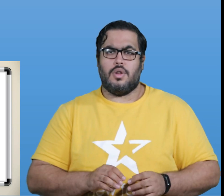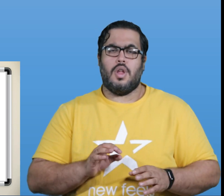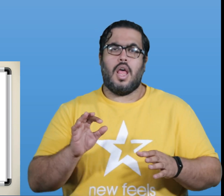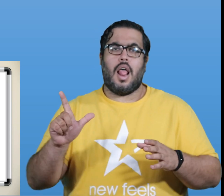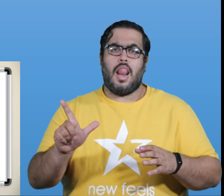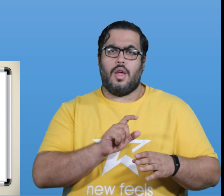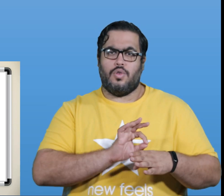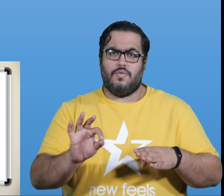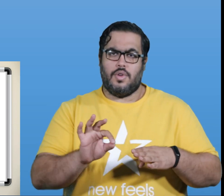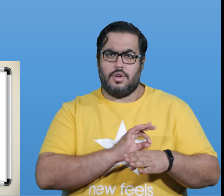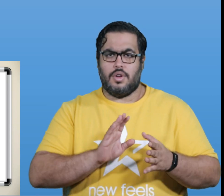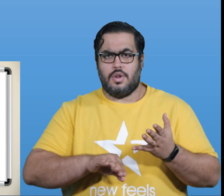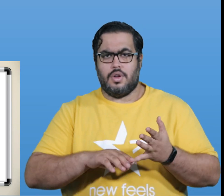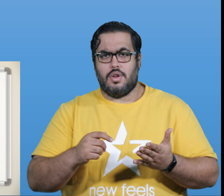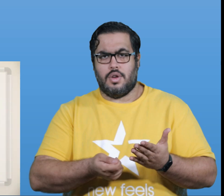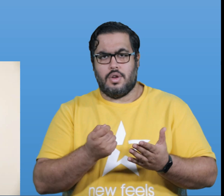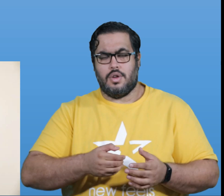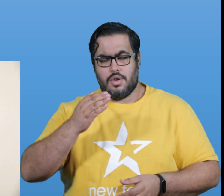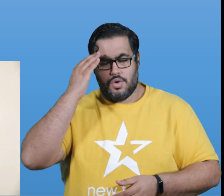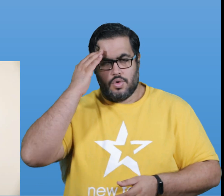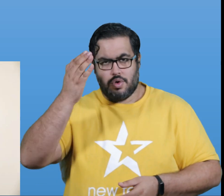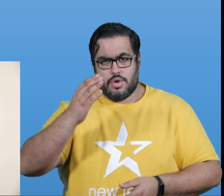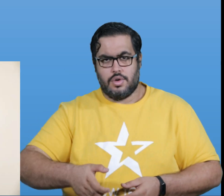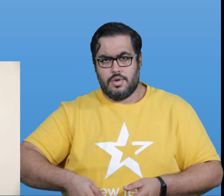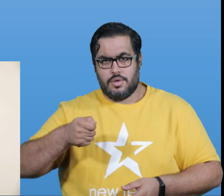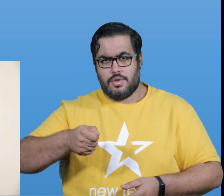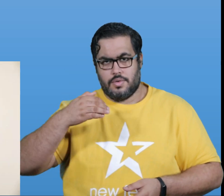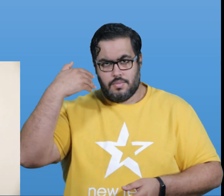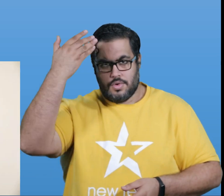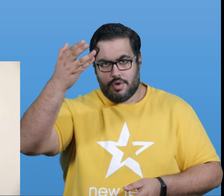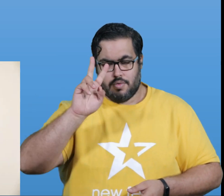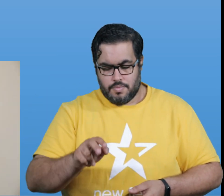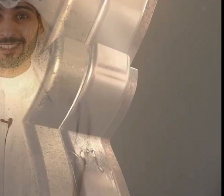functions, and finally the writing. Thank you so much for watching. Until next time.